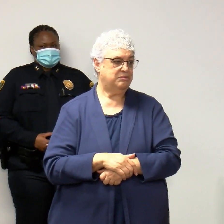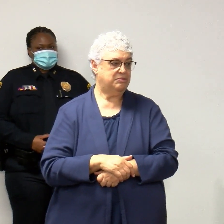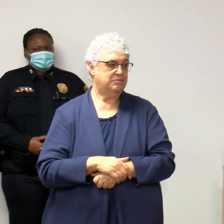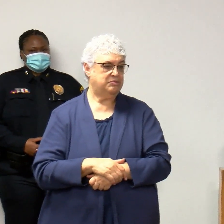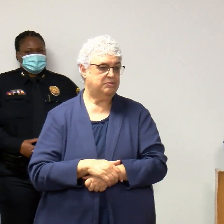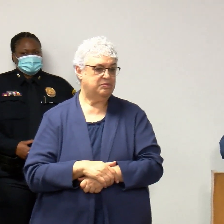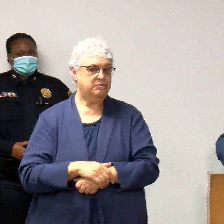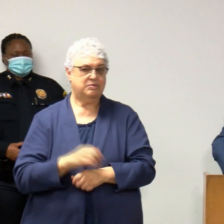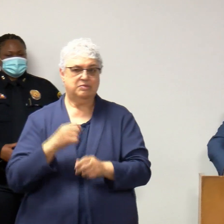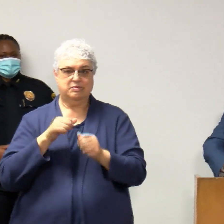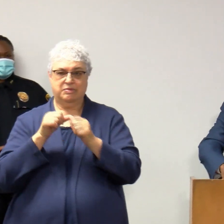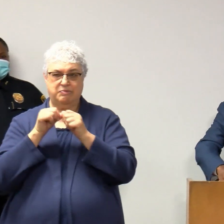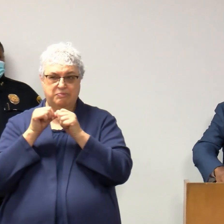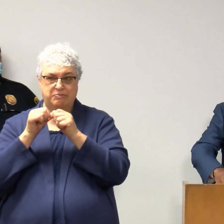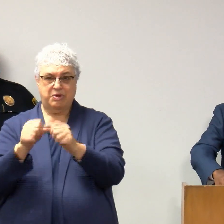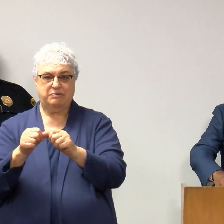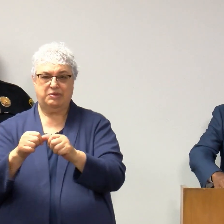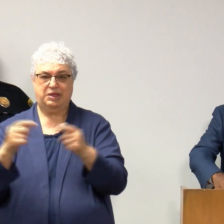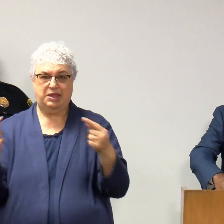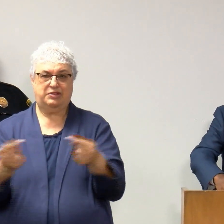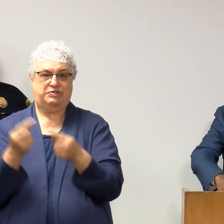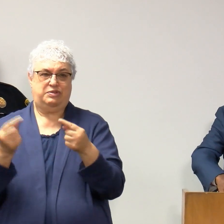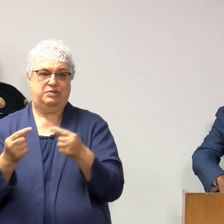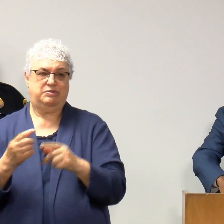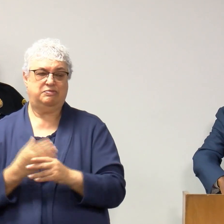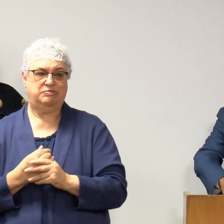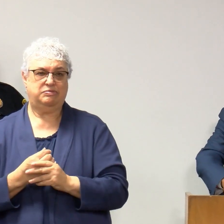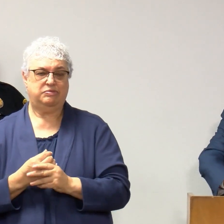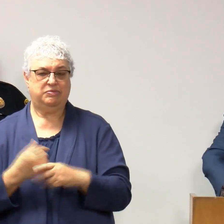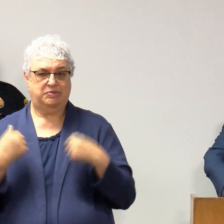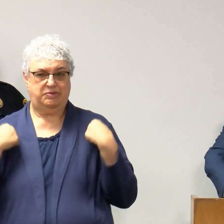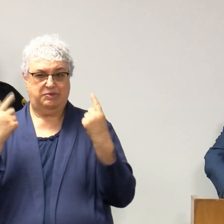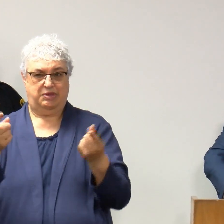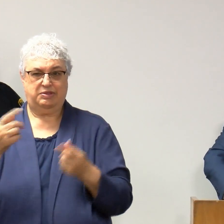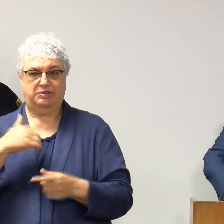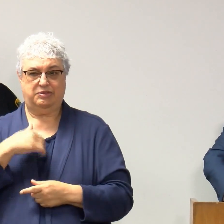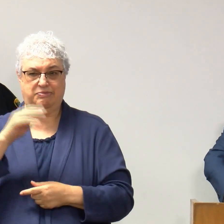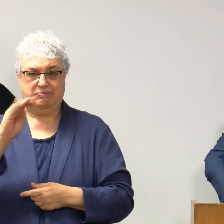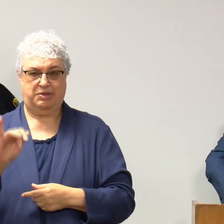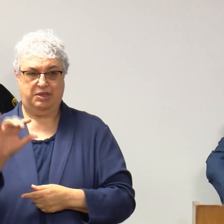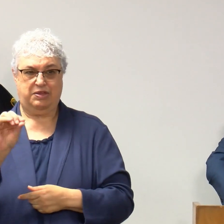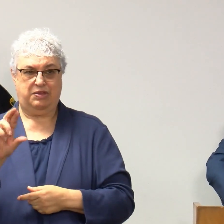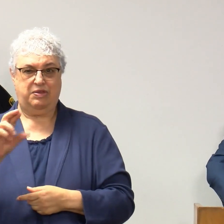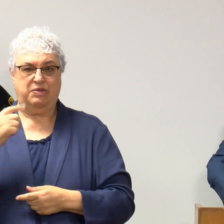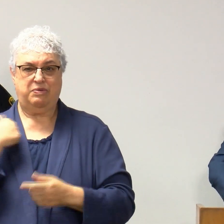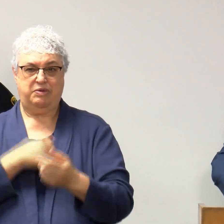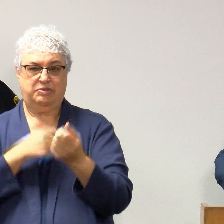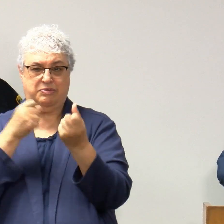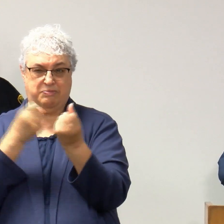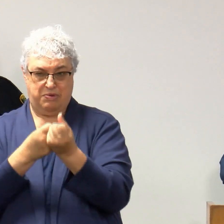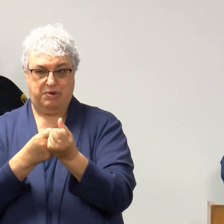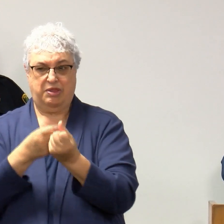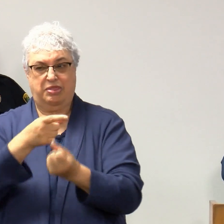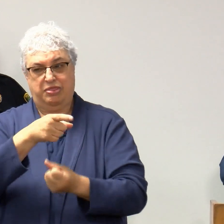And have been permanently injured. And since I've been mayor, we have supported them,